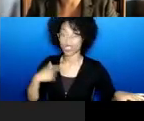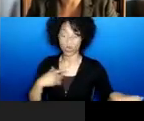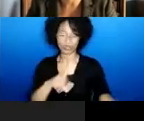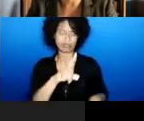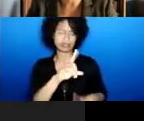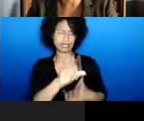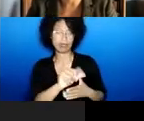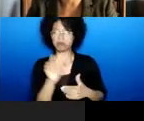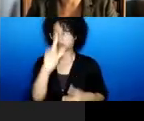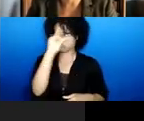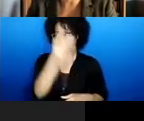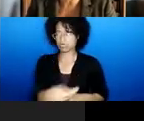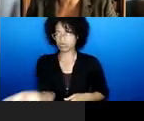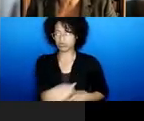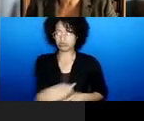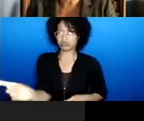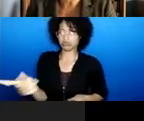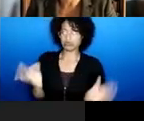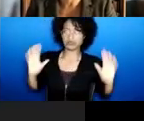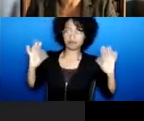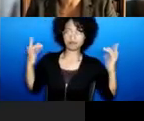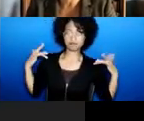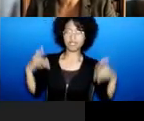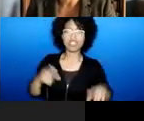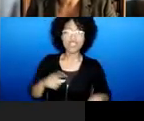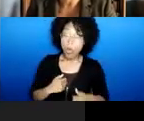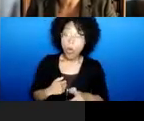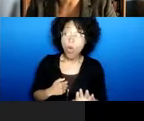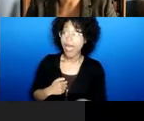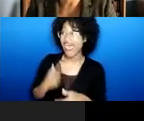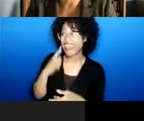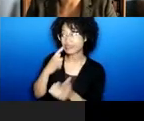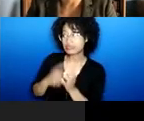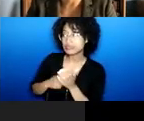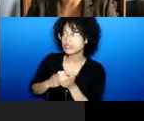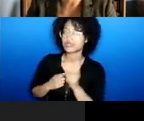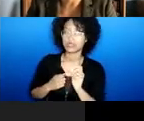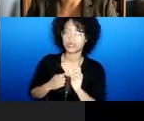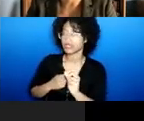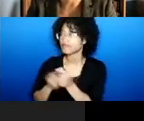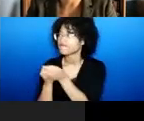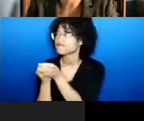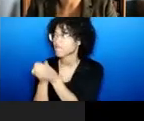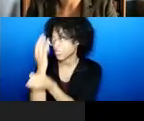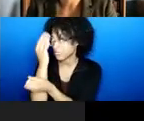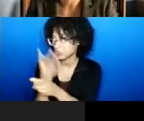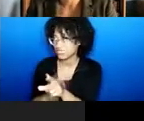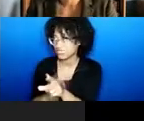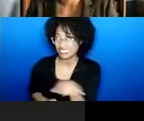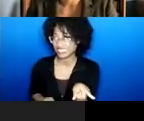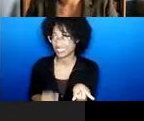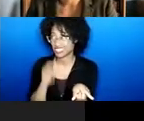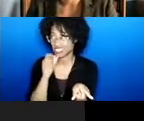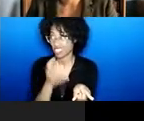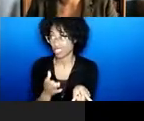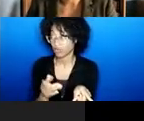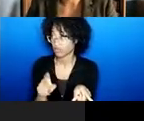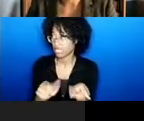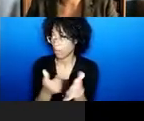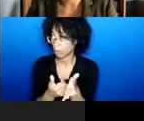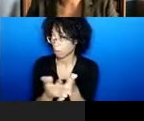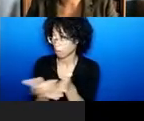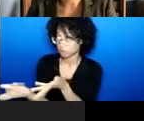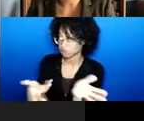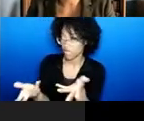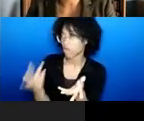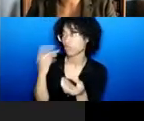can support by saying, "I have noticed that the session is not currently accessible. What can we do about this?" And attendees